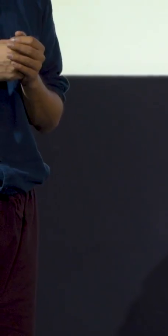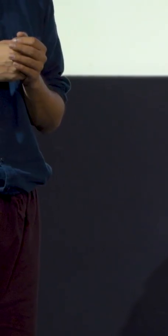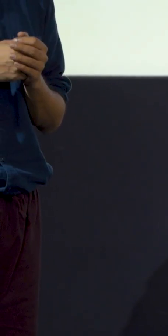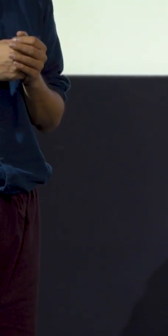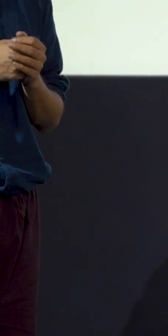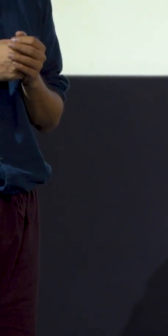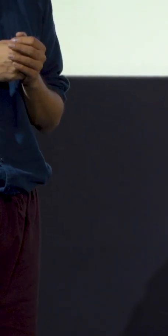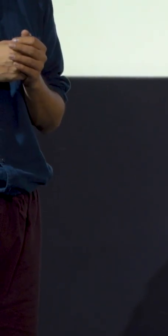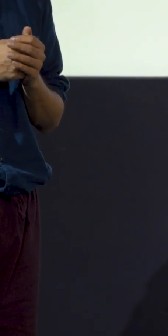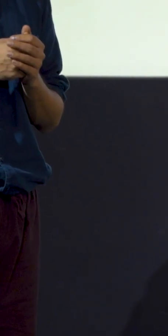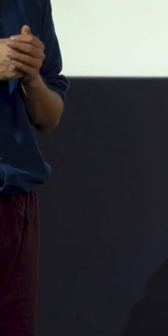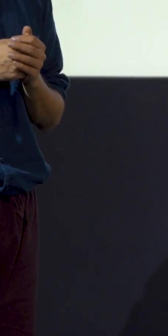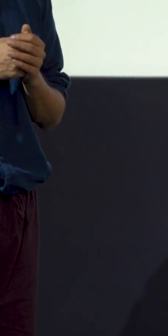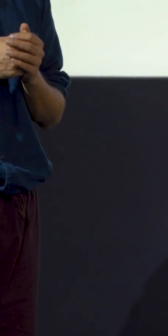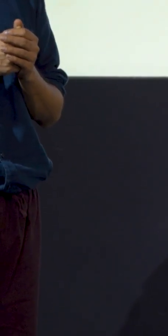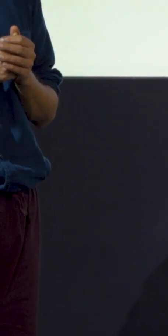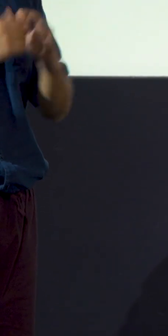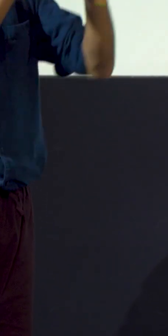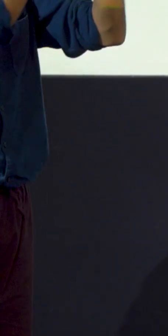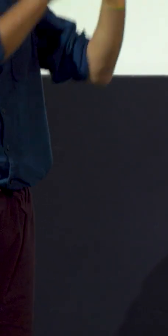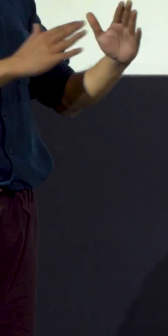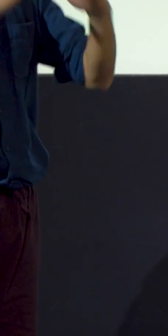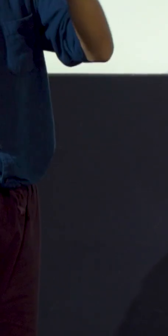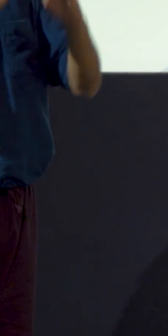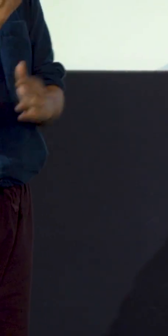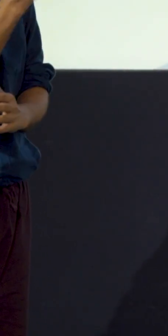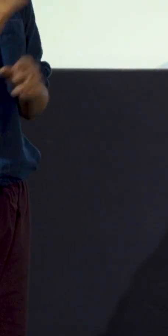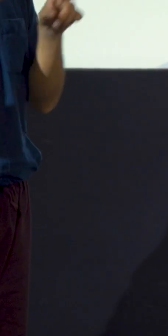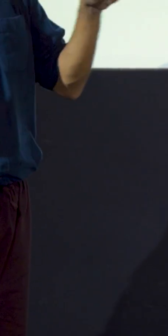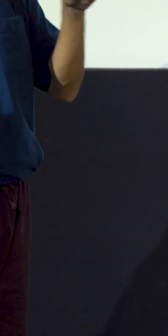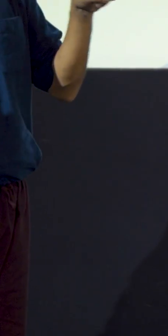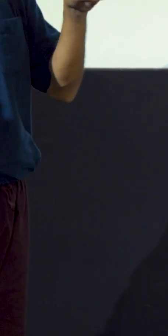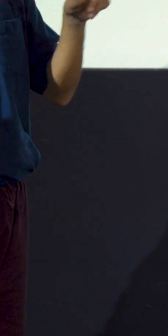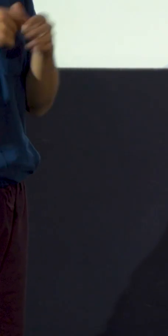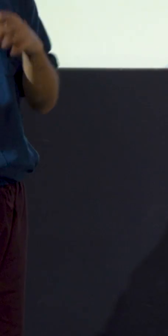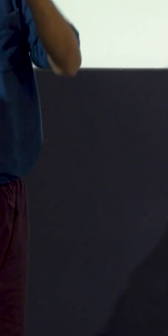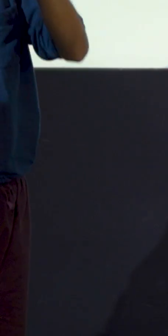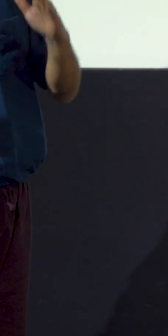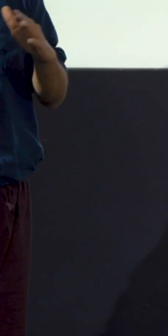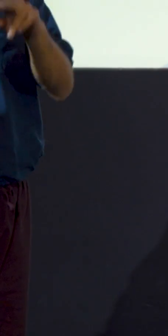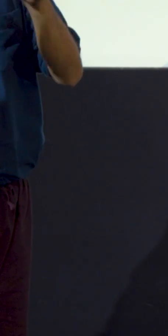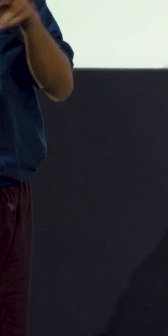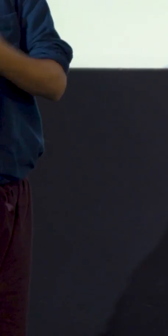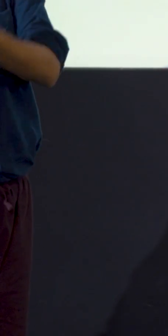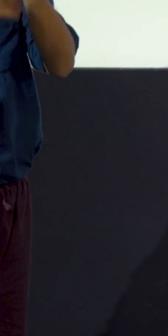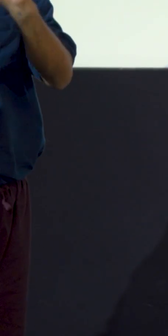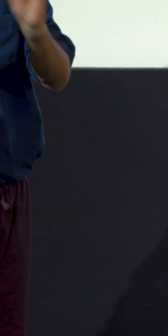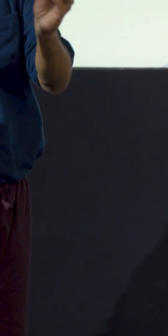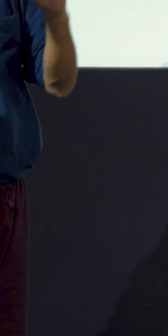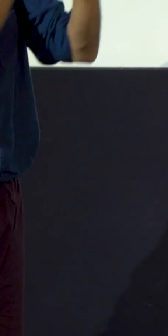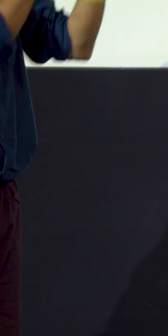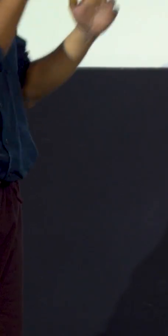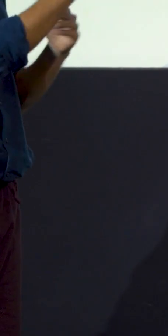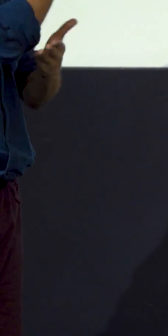with disability and without disability, and they have considered some 13 indicators, and the top one